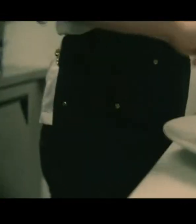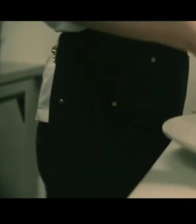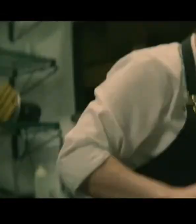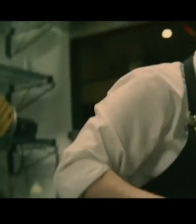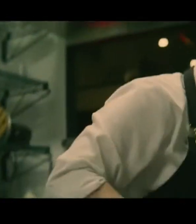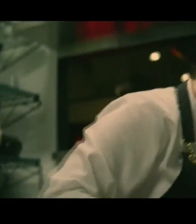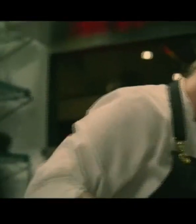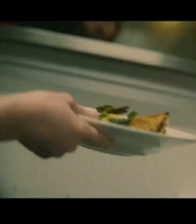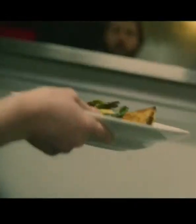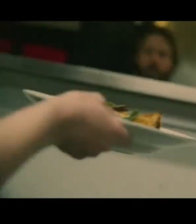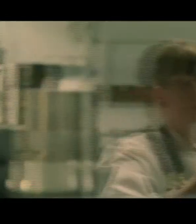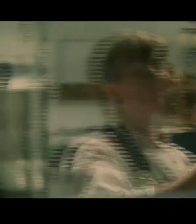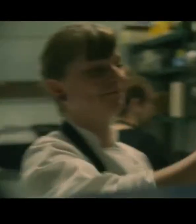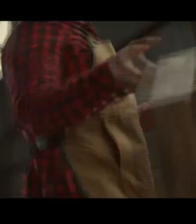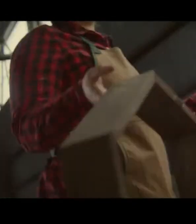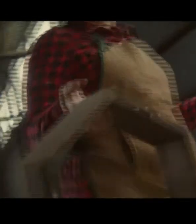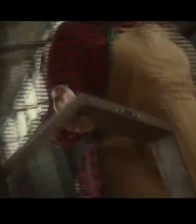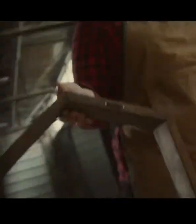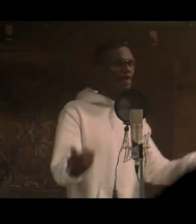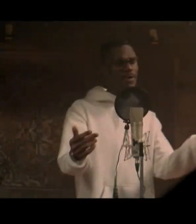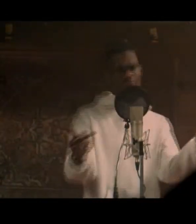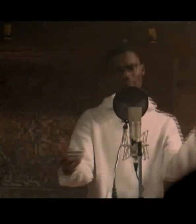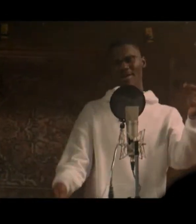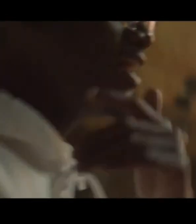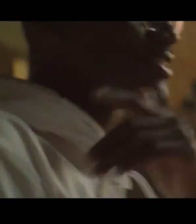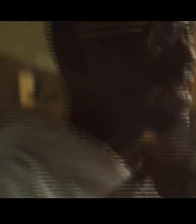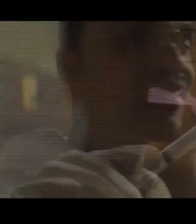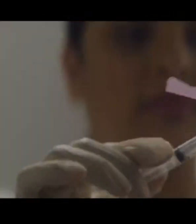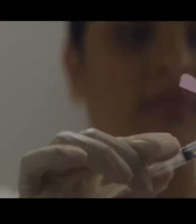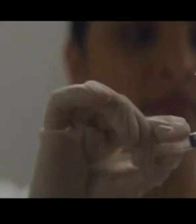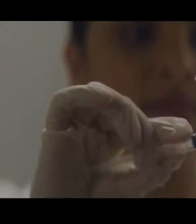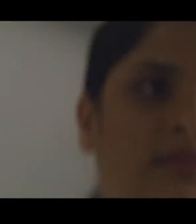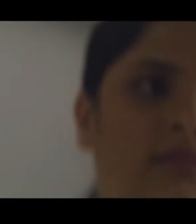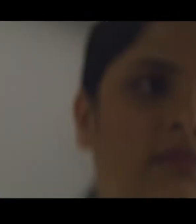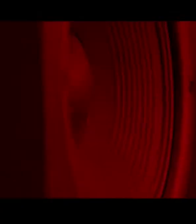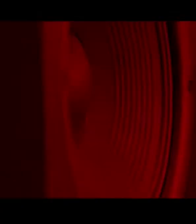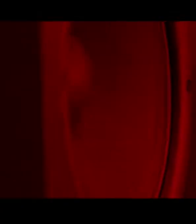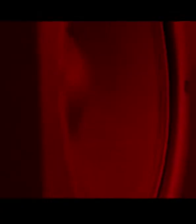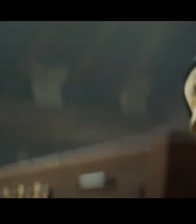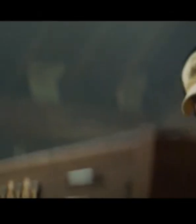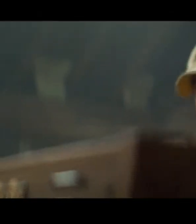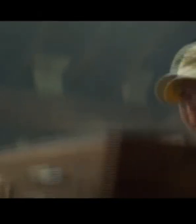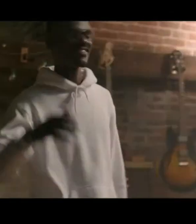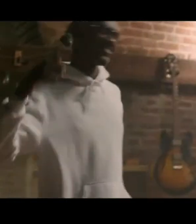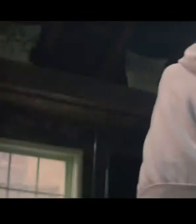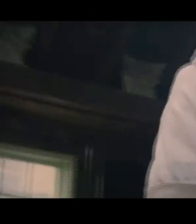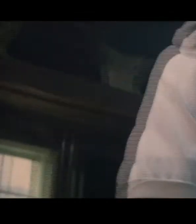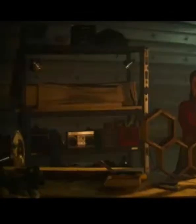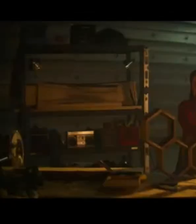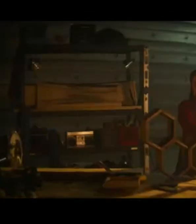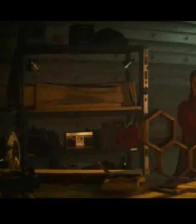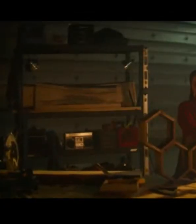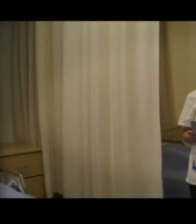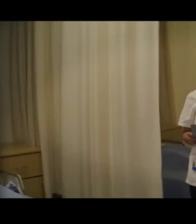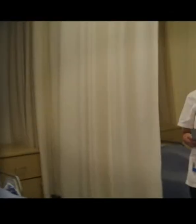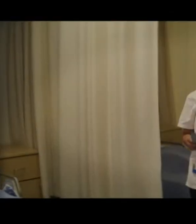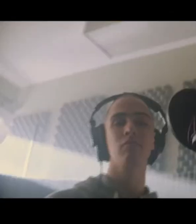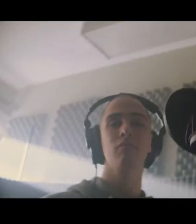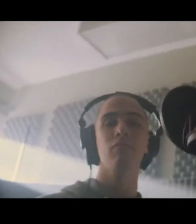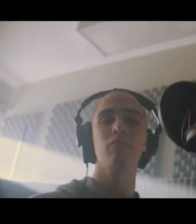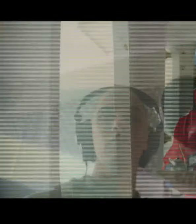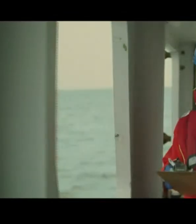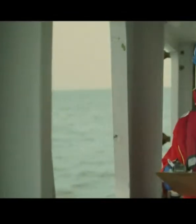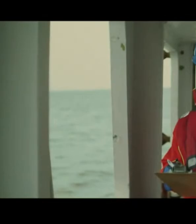We can't predict the future, but we can make it exactly what